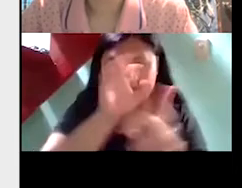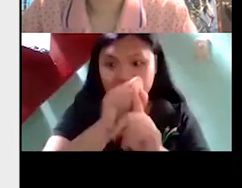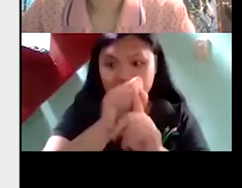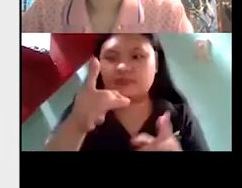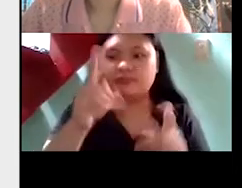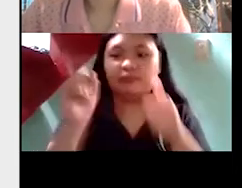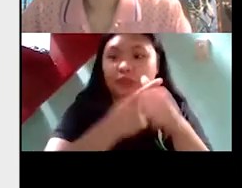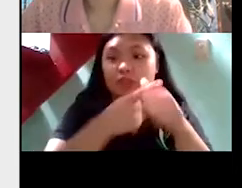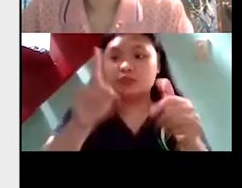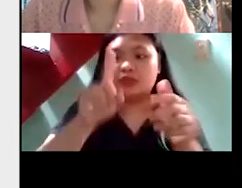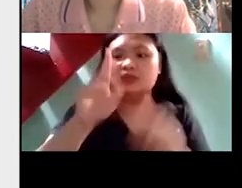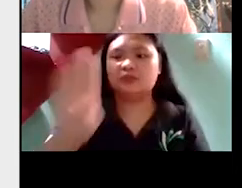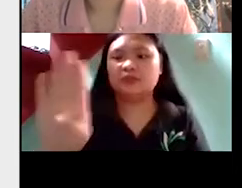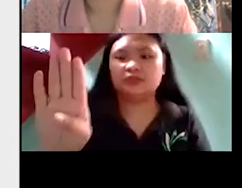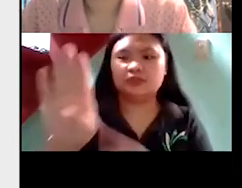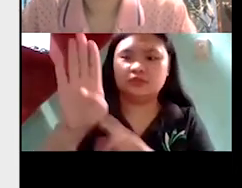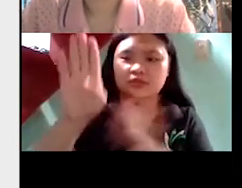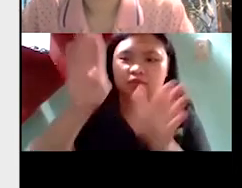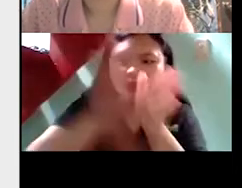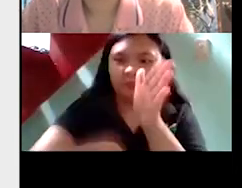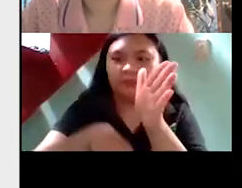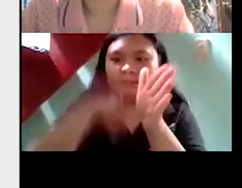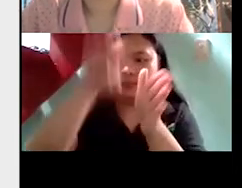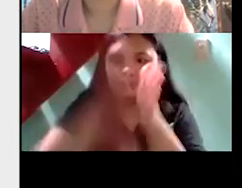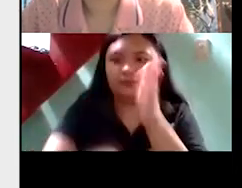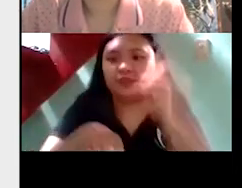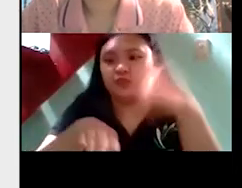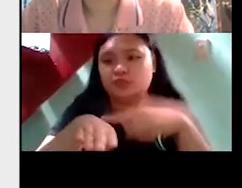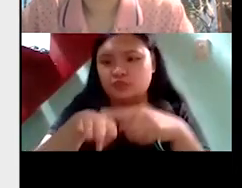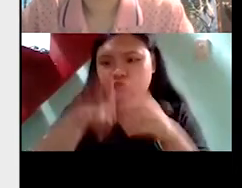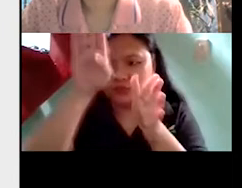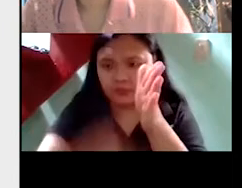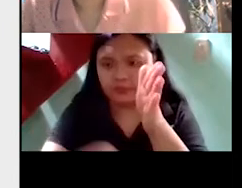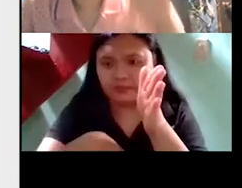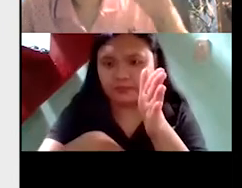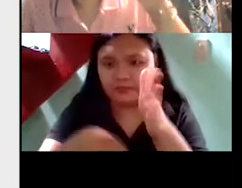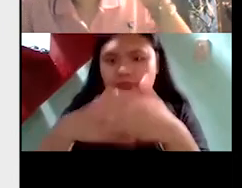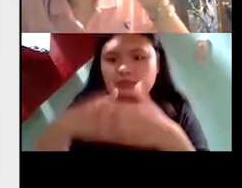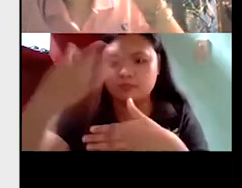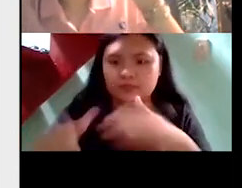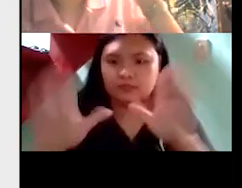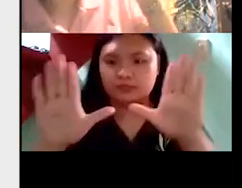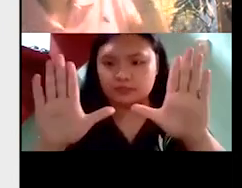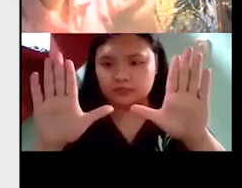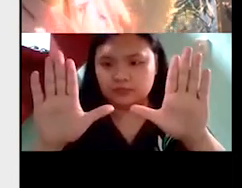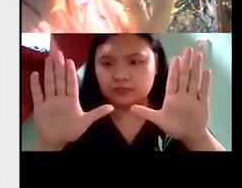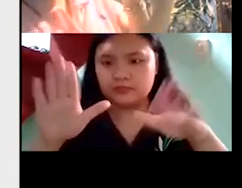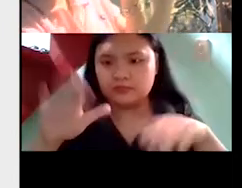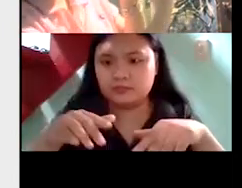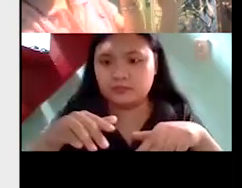So with this hand shape, one thing that I caught was B for